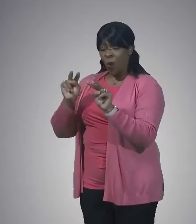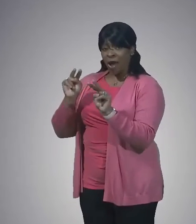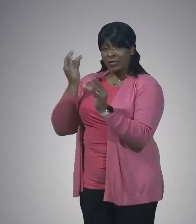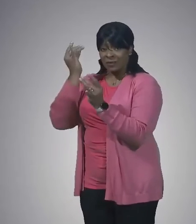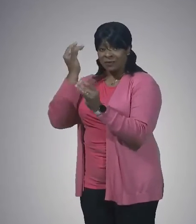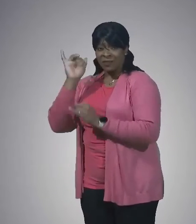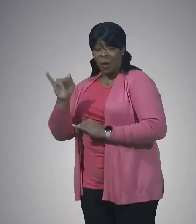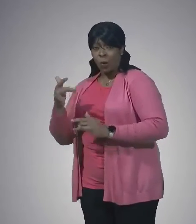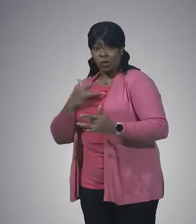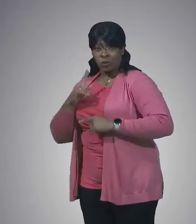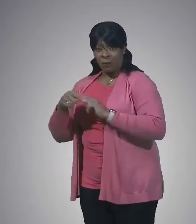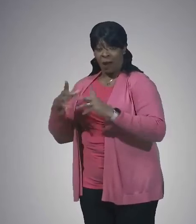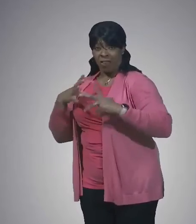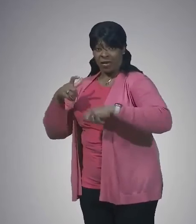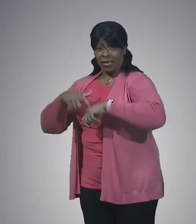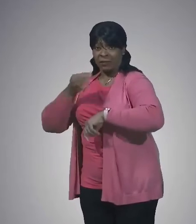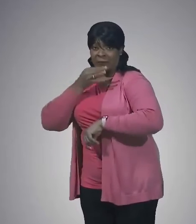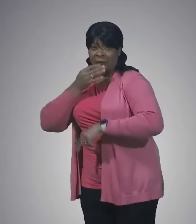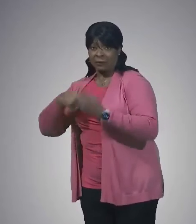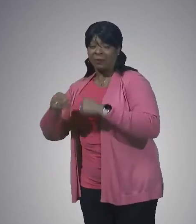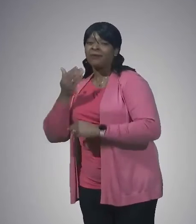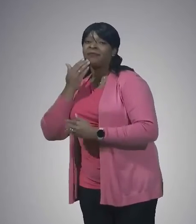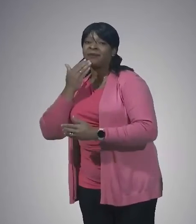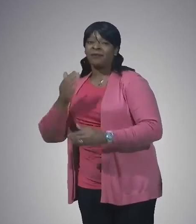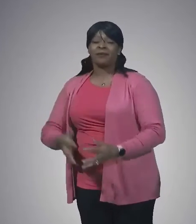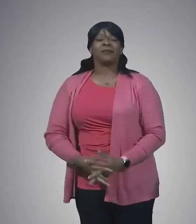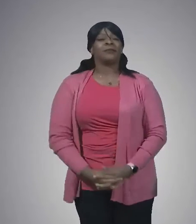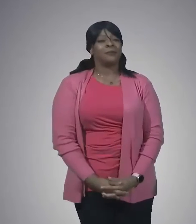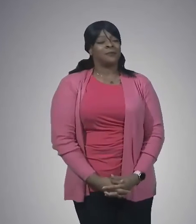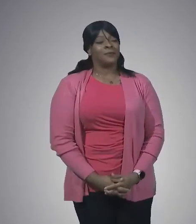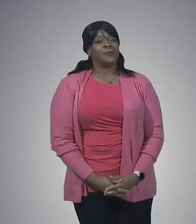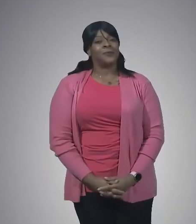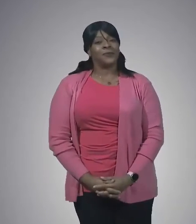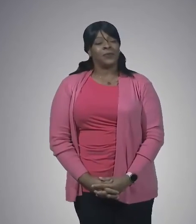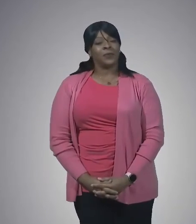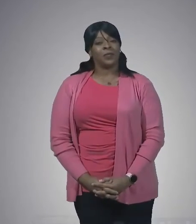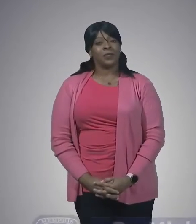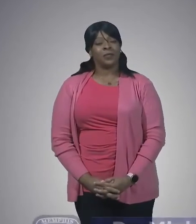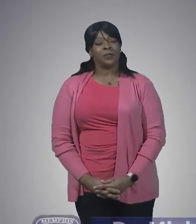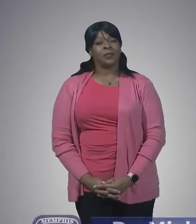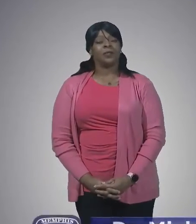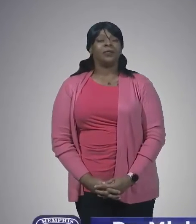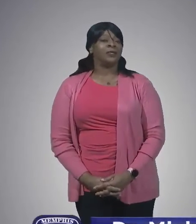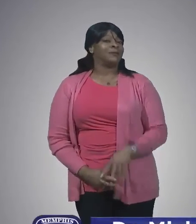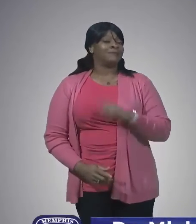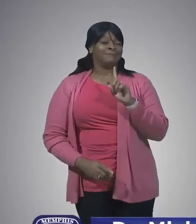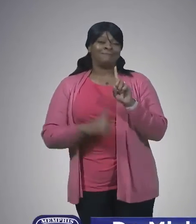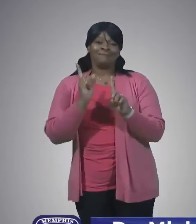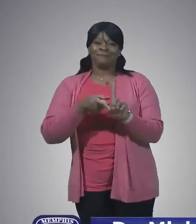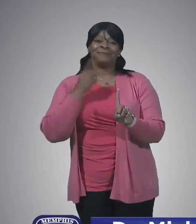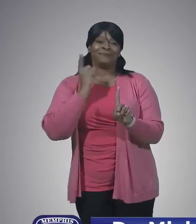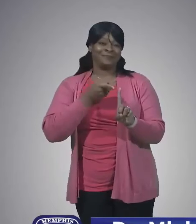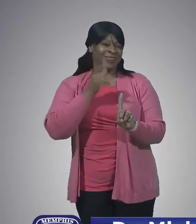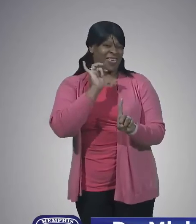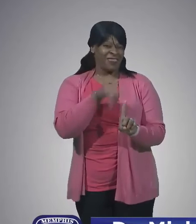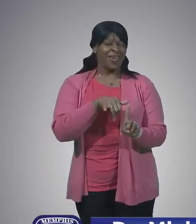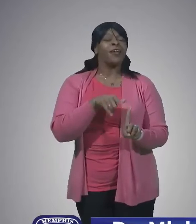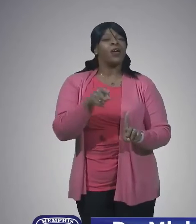you concerned with the holidays coming up? Thanks. So you hit the nail on the head. We